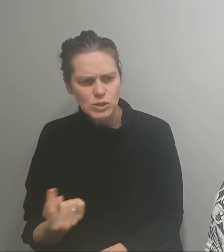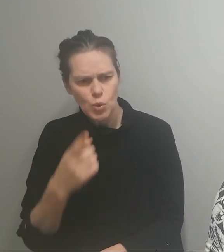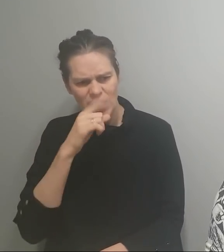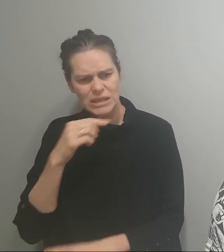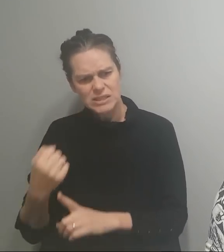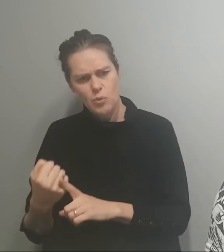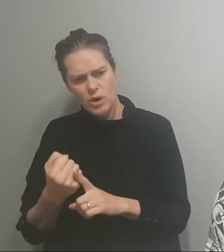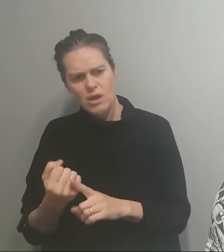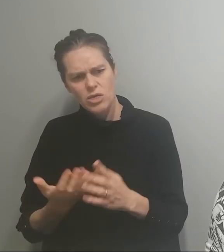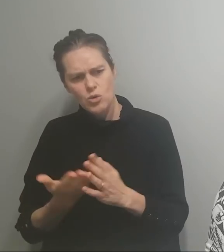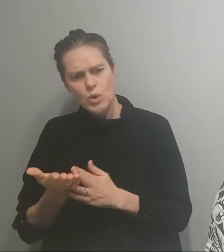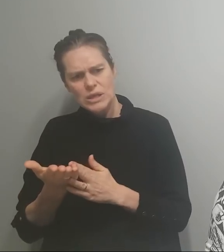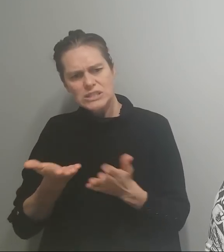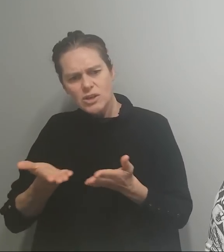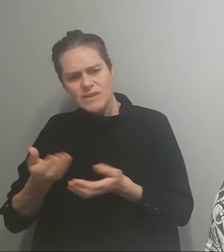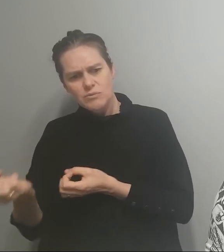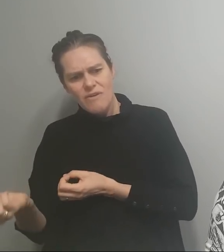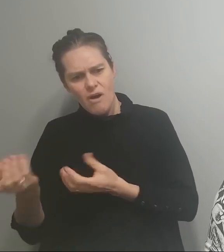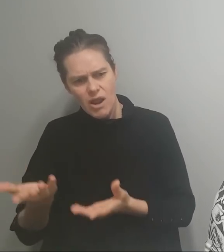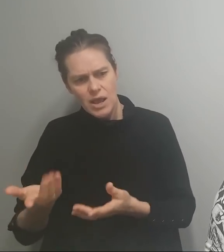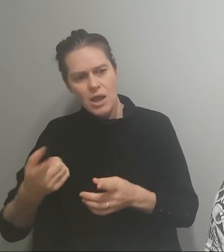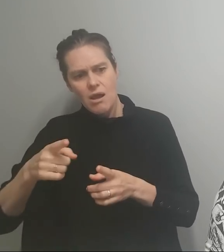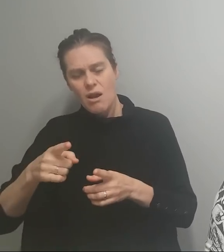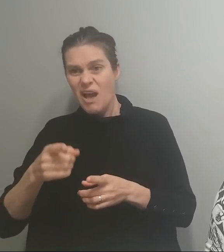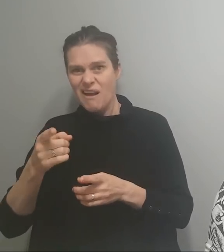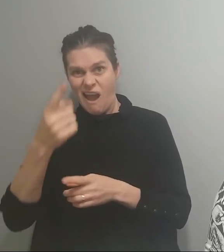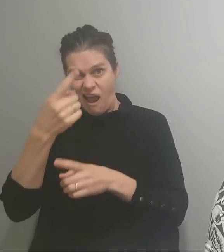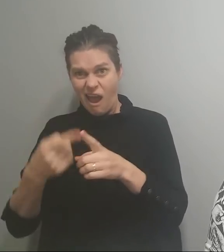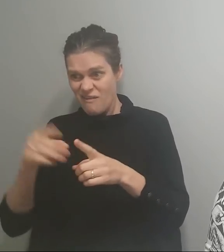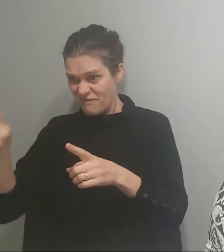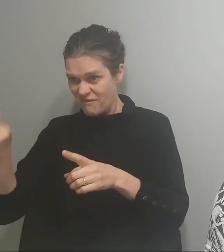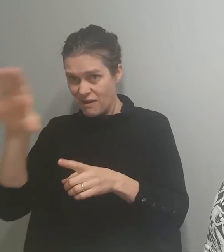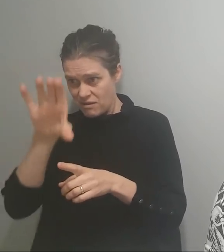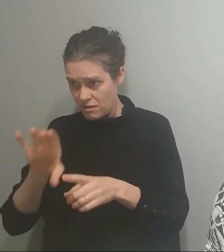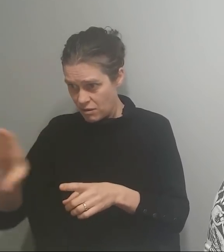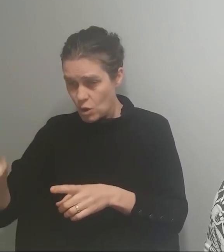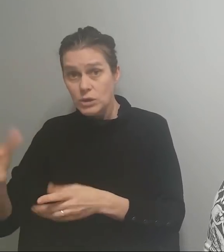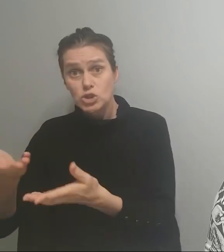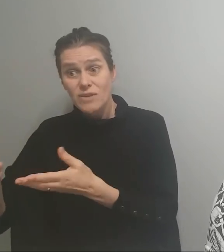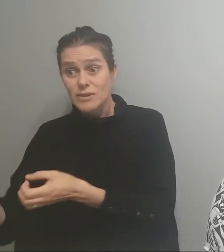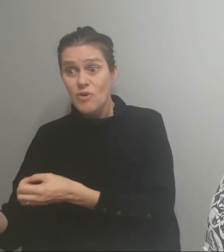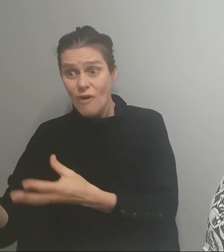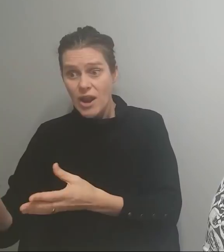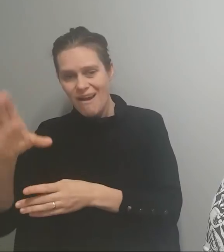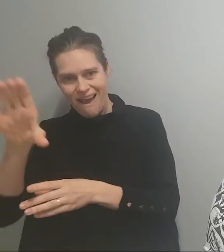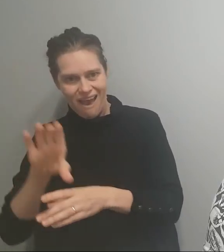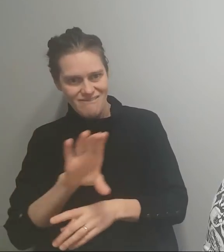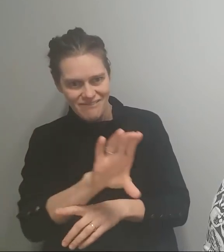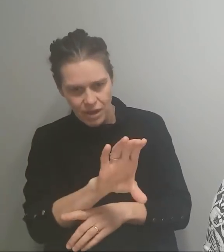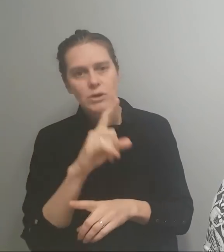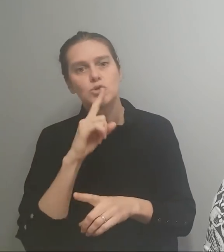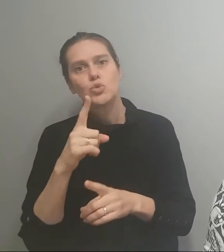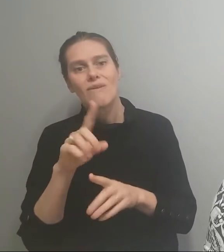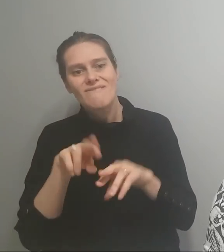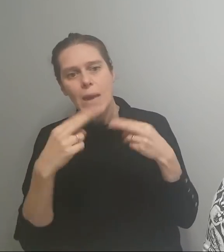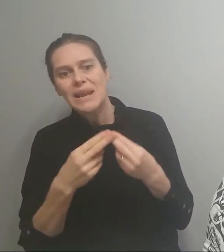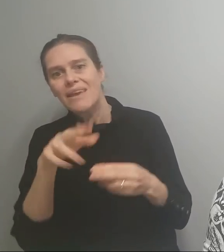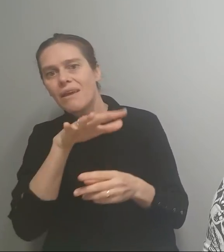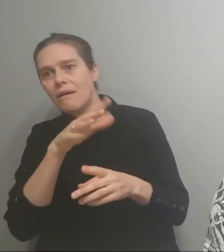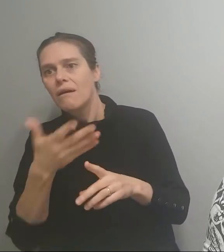the individual family to employ others for support? And absolutely, in terms of the options to manage your